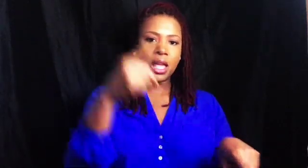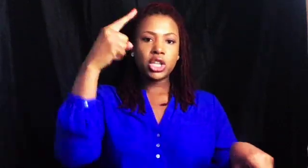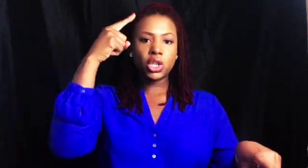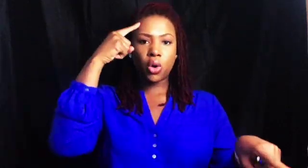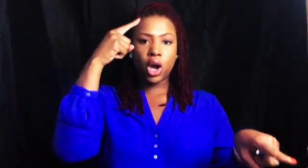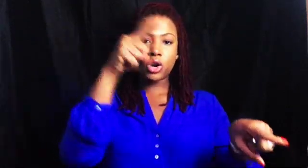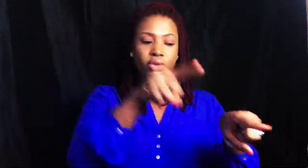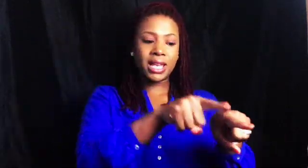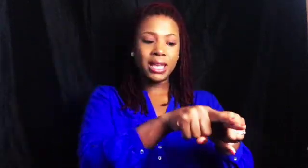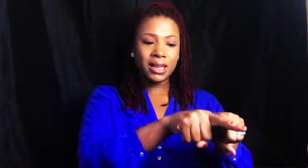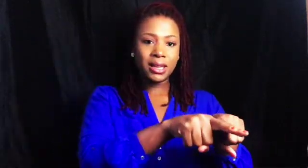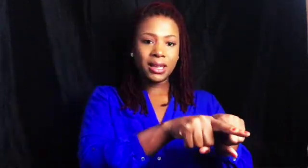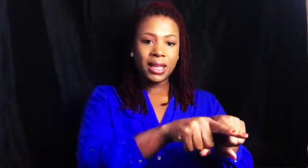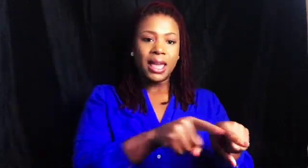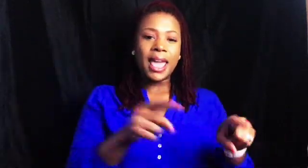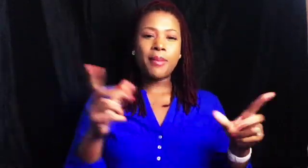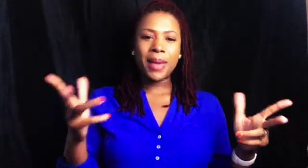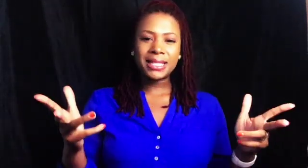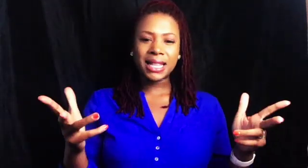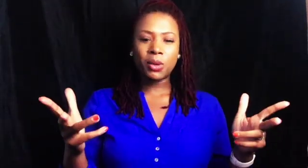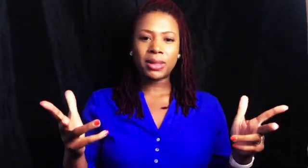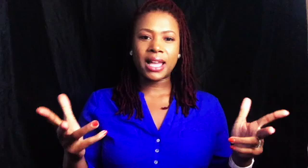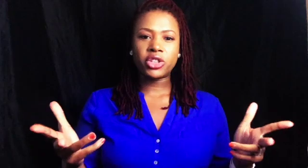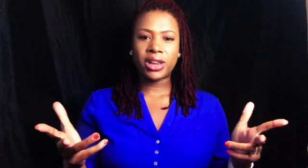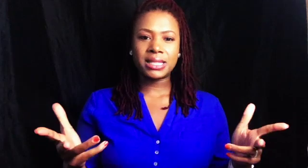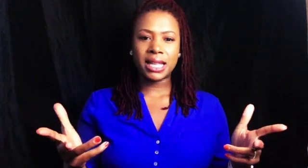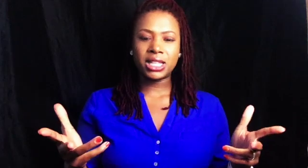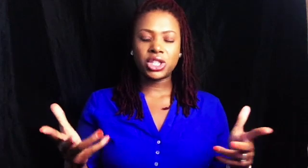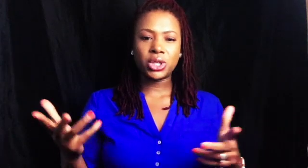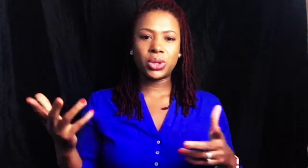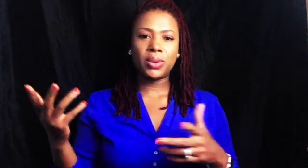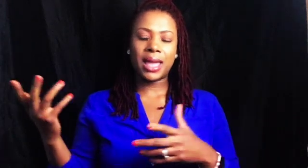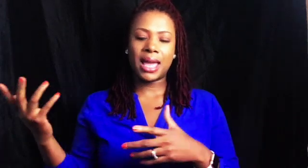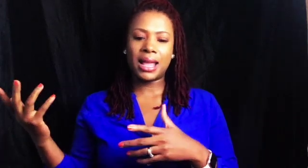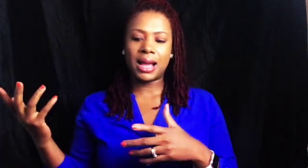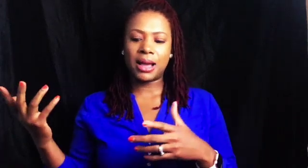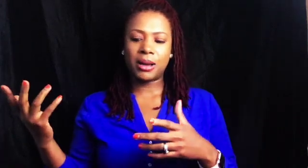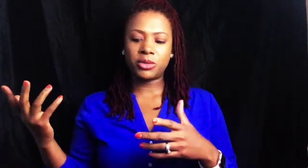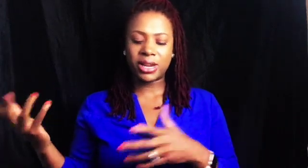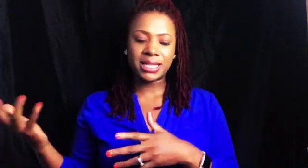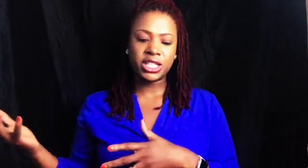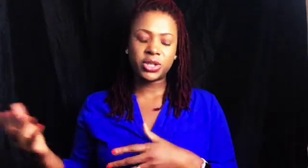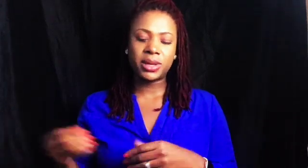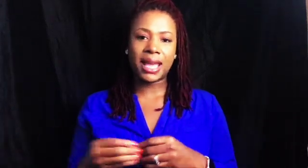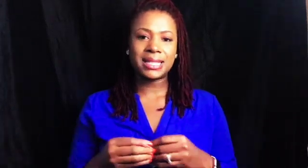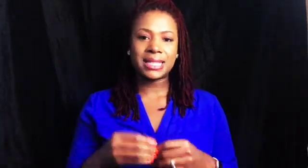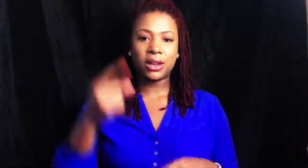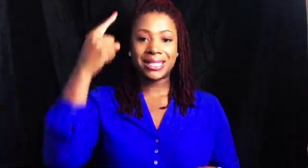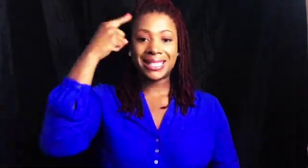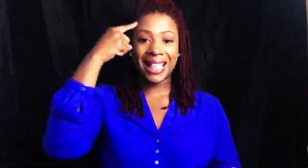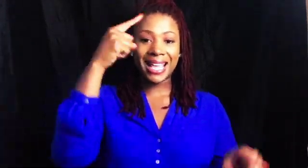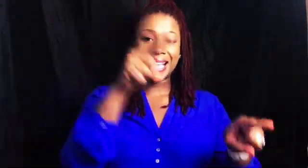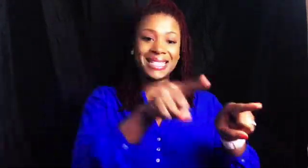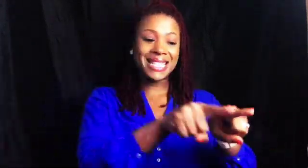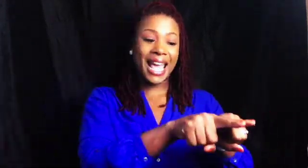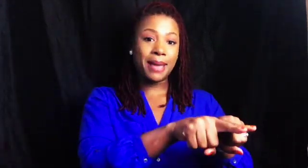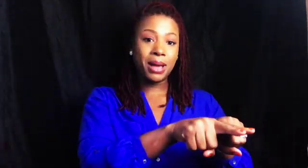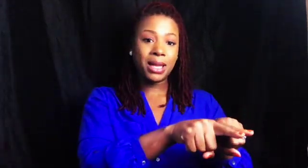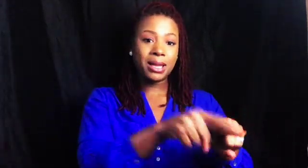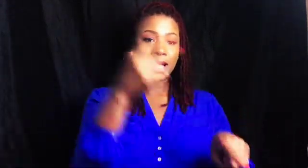So agree. And basically what that translates to in ASL is think same.